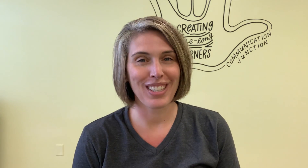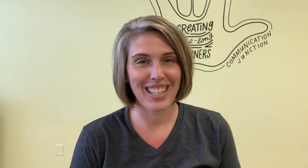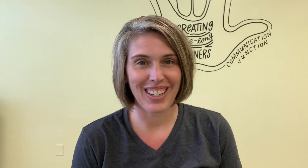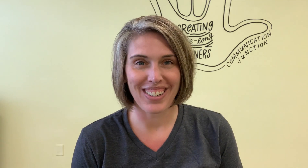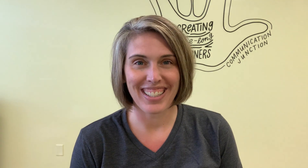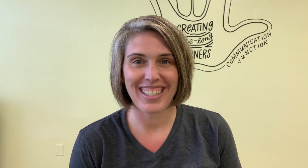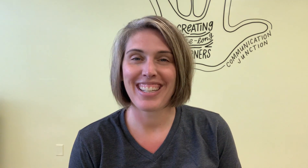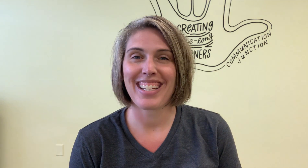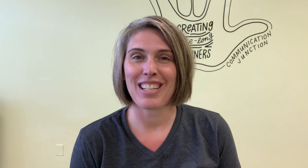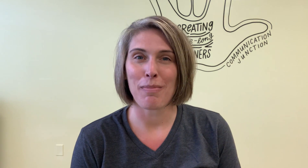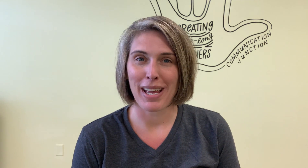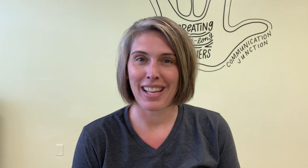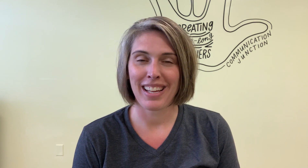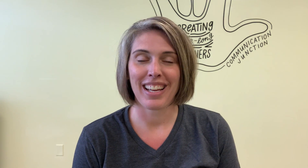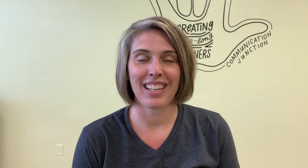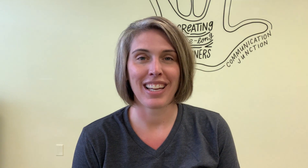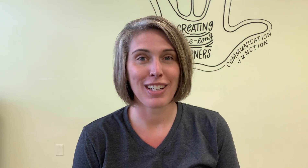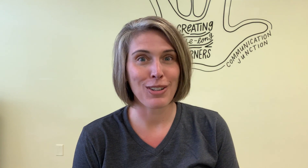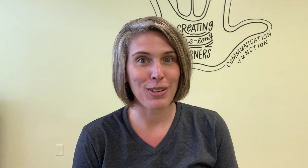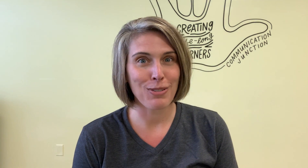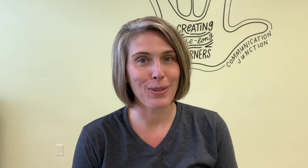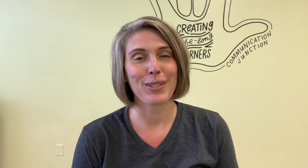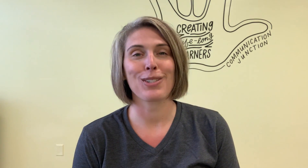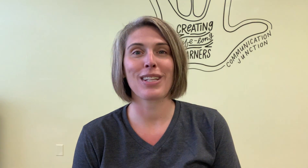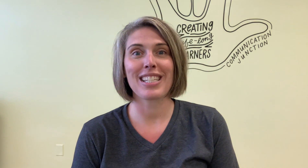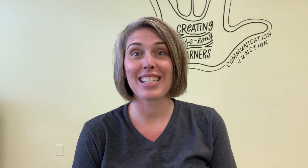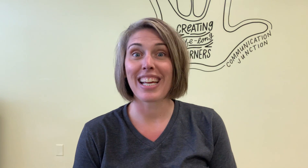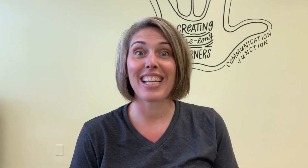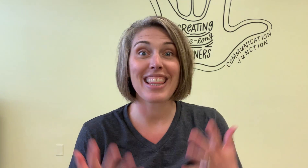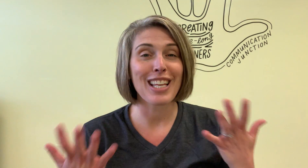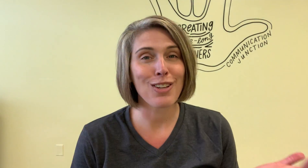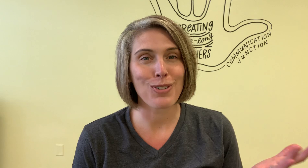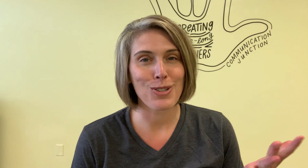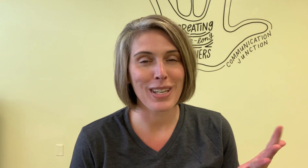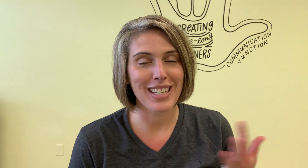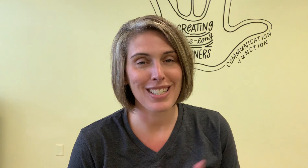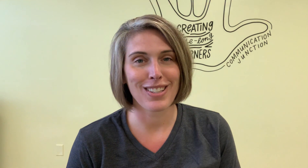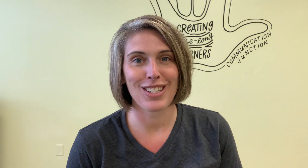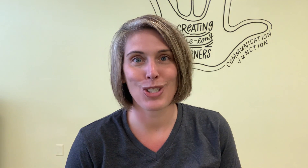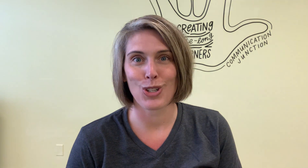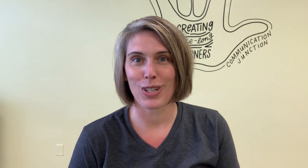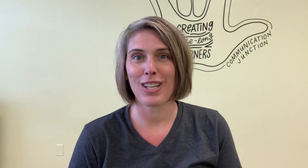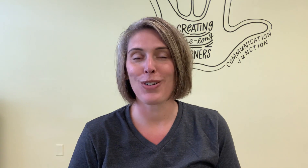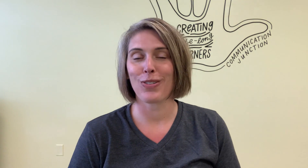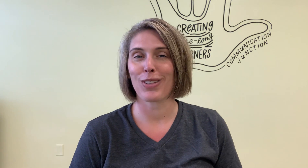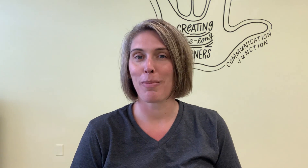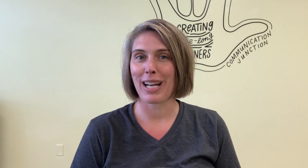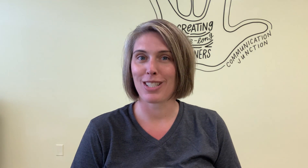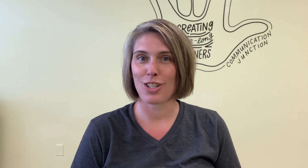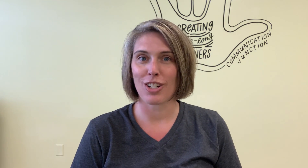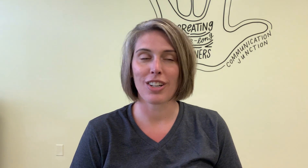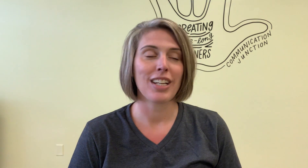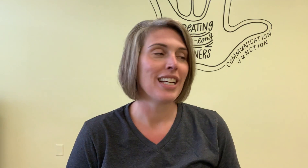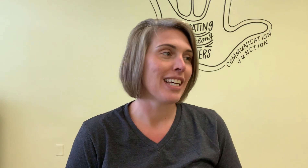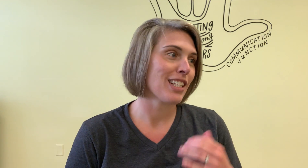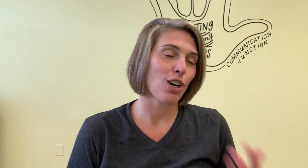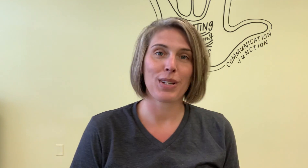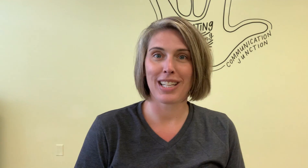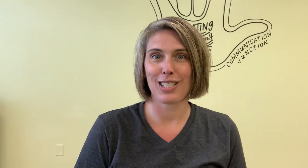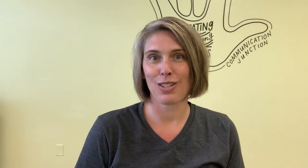Reading Garden in May and kind of going forward. So that's exciting. Thank you for joining us on this journey over the past year. And it's always nice to know